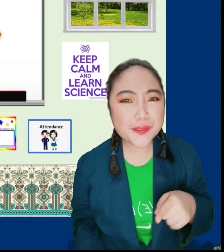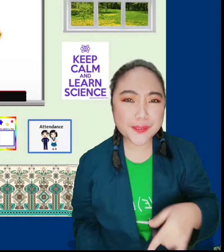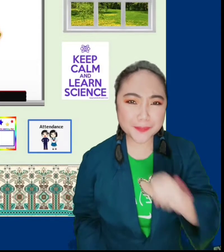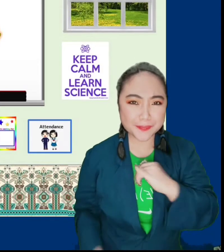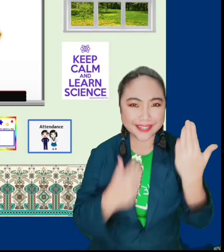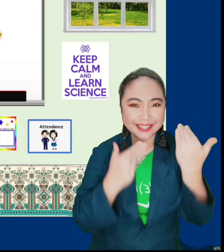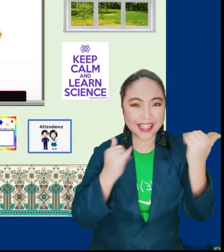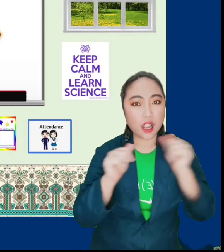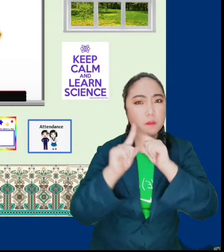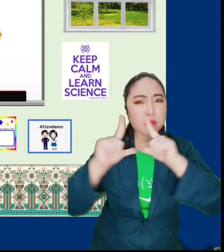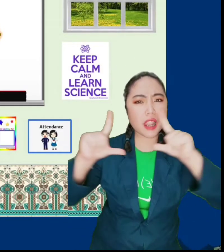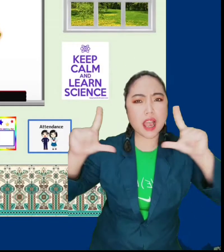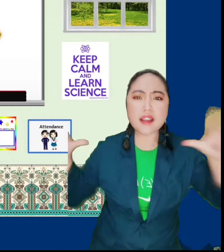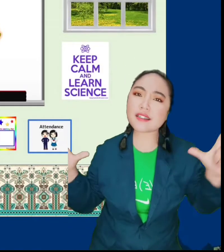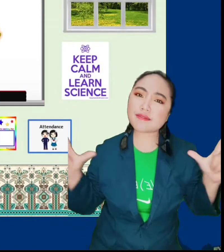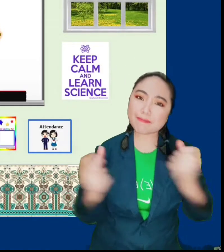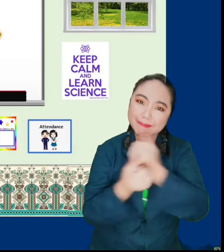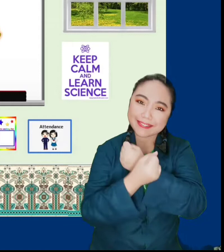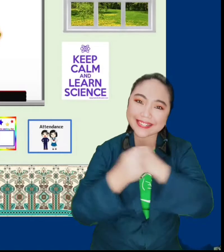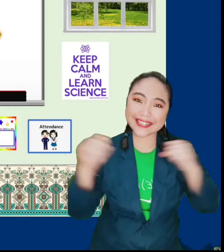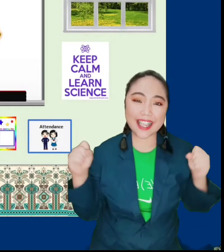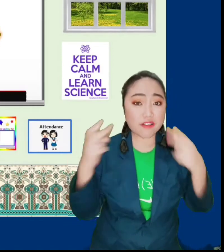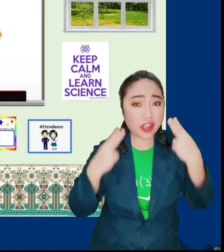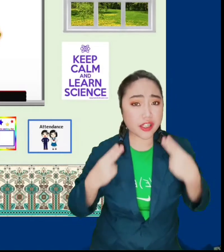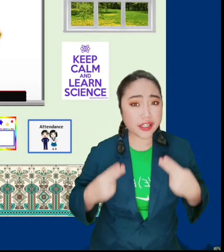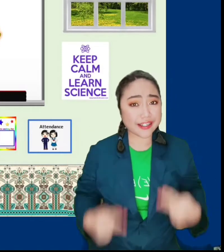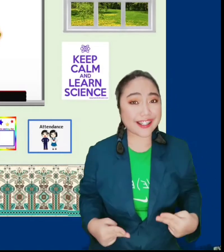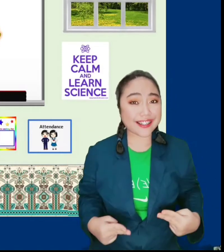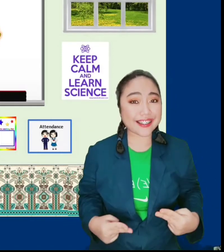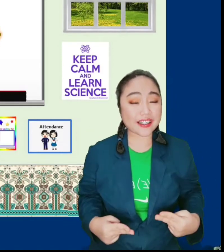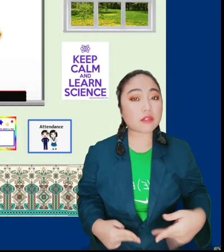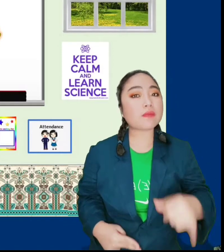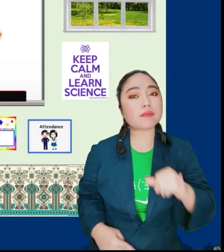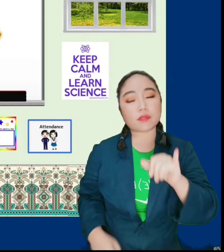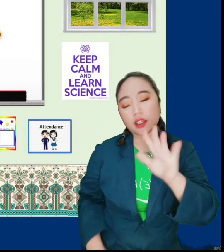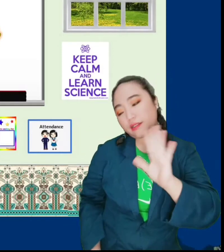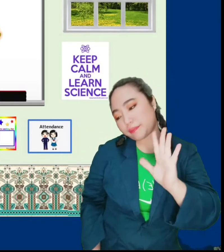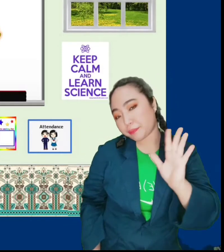how are you? I hope that all of you are safe and healthy.